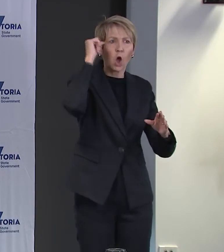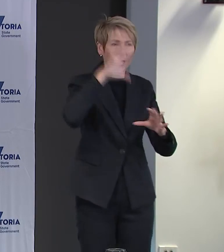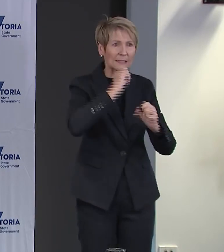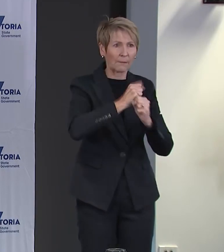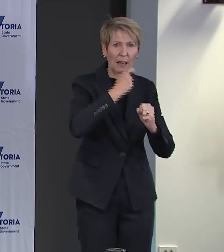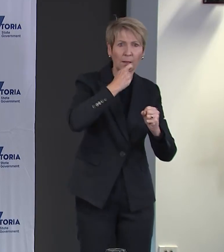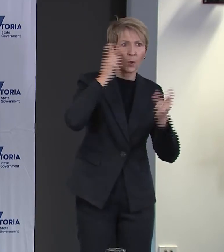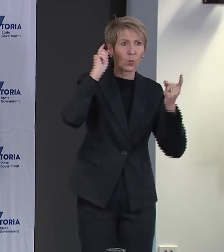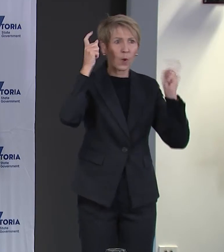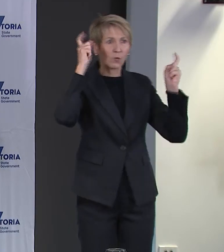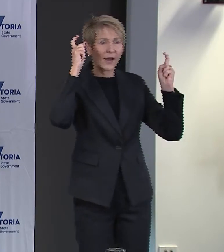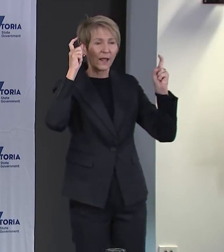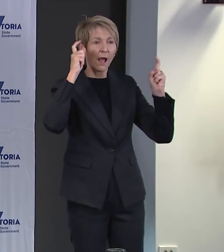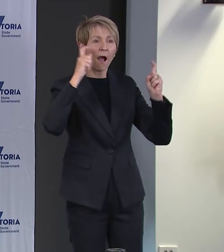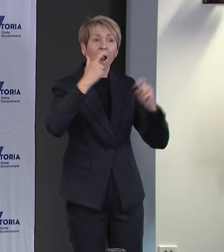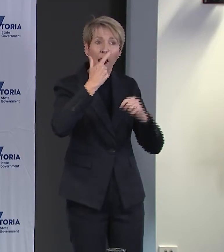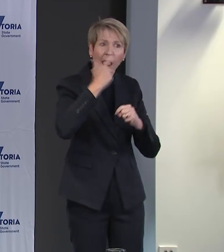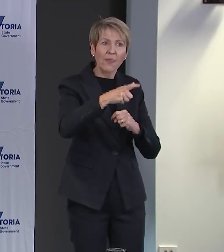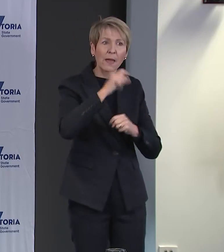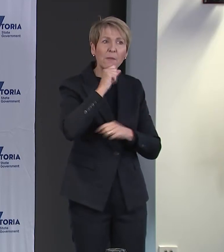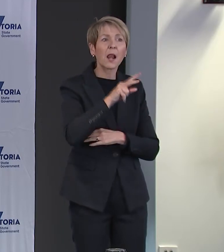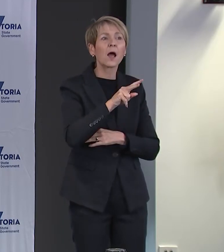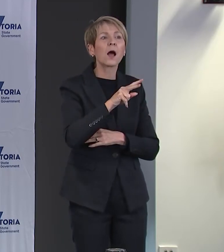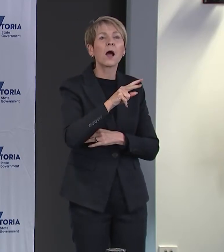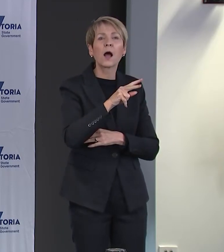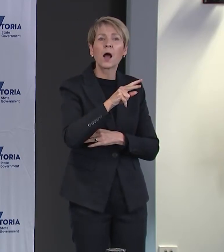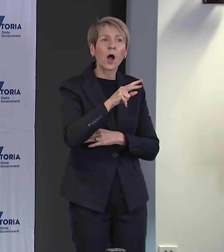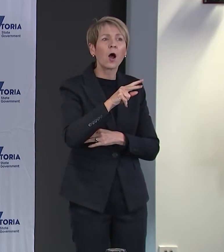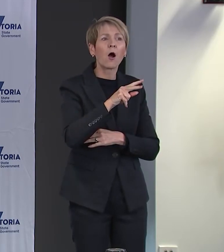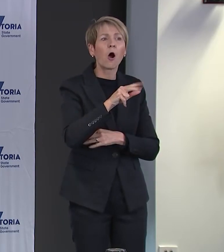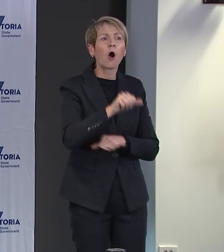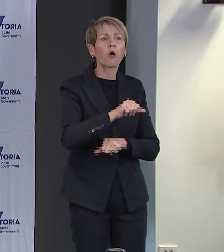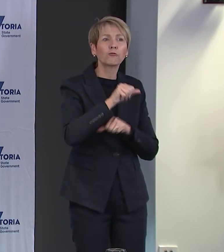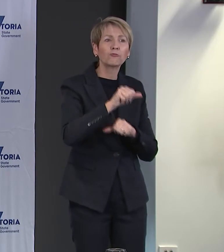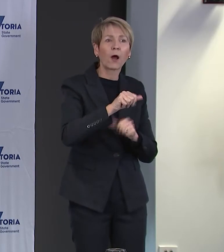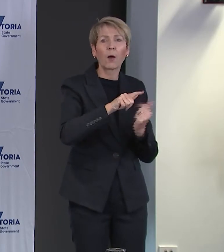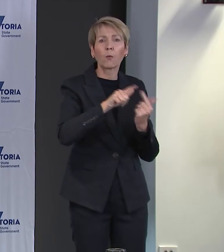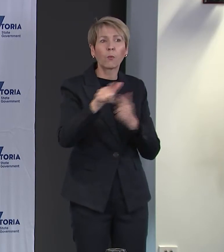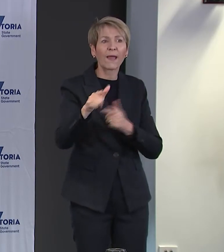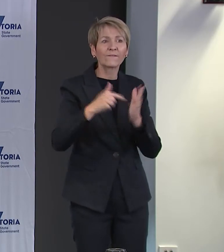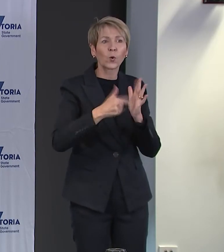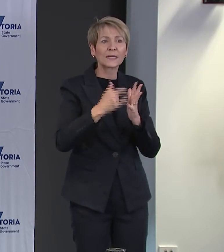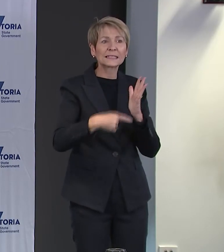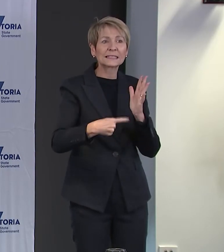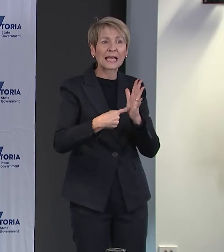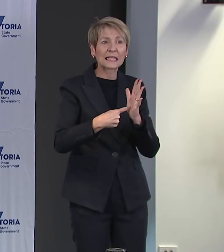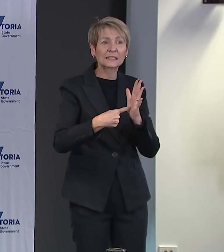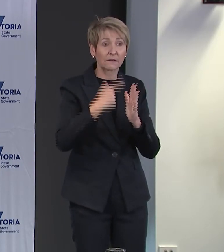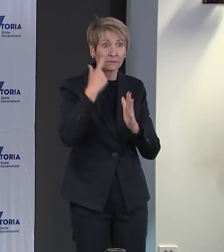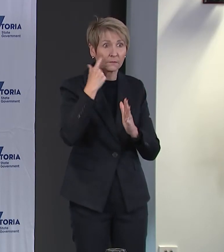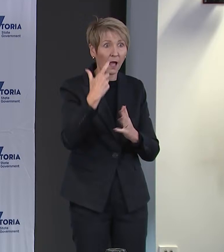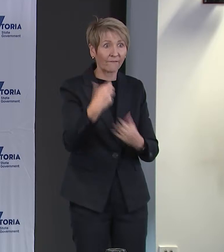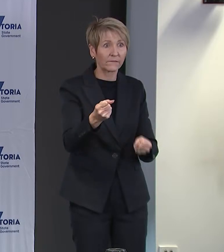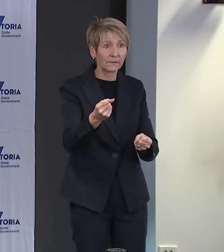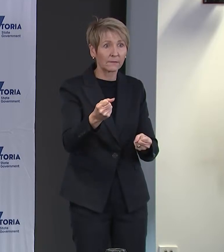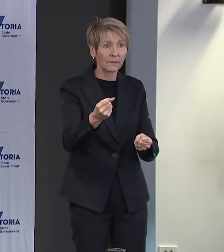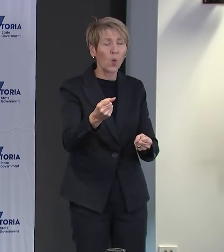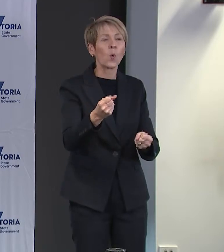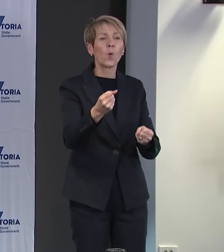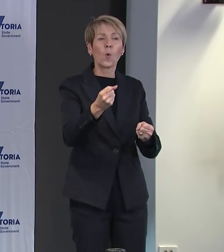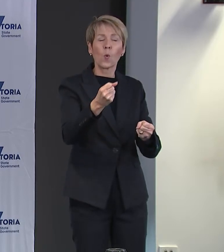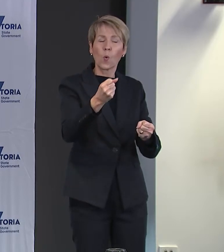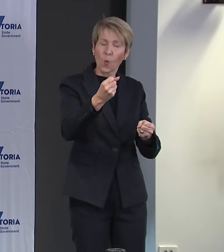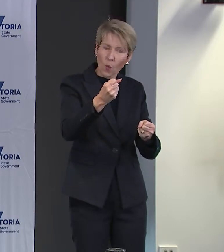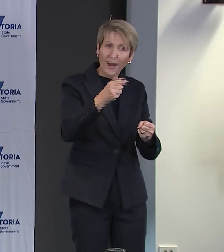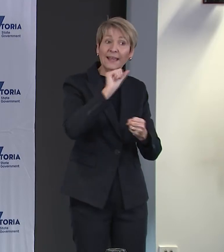people with symptoms. He came forward to get tested, returned a test result yesterday, and that was positive. We immediately rapid tested his partner.